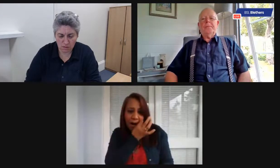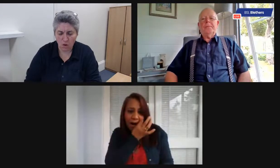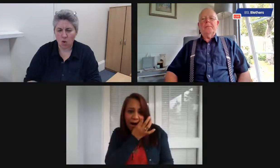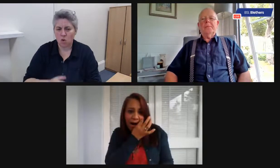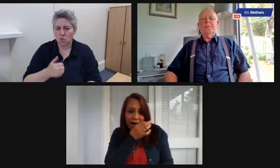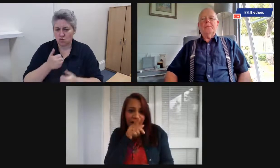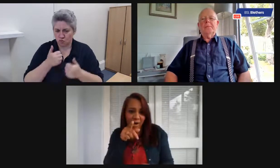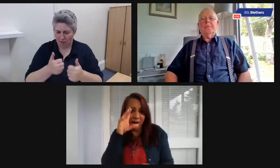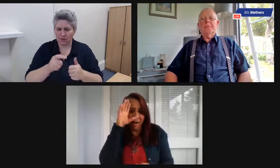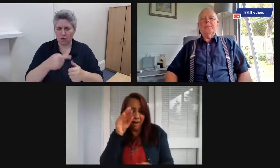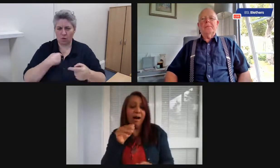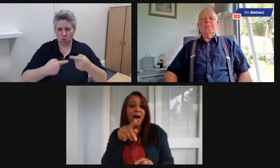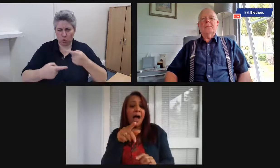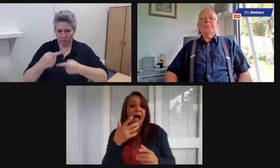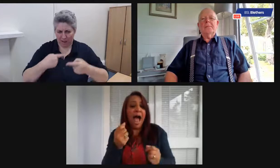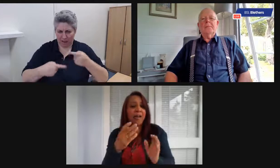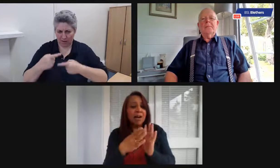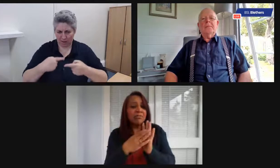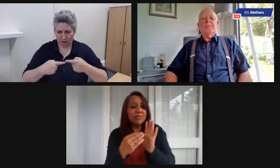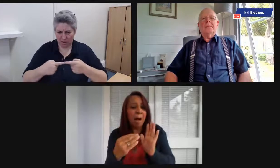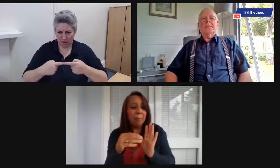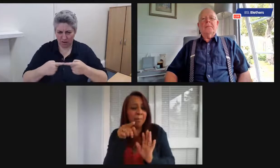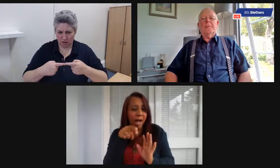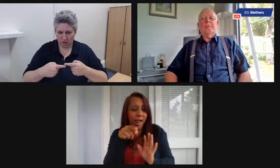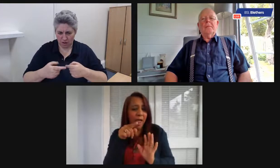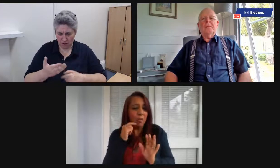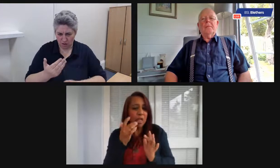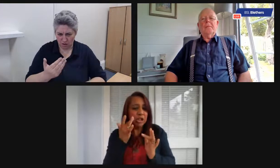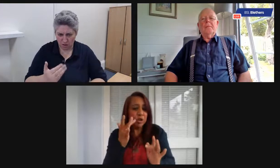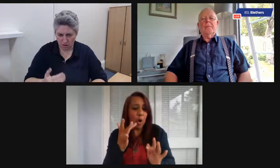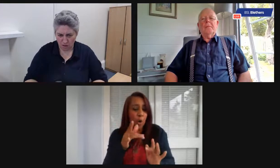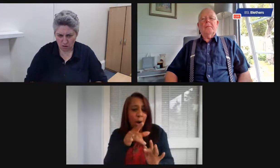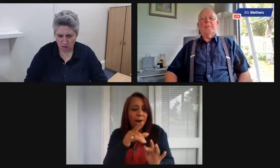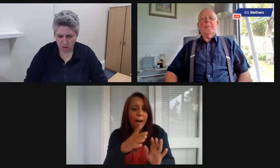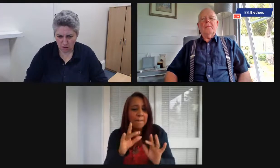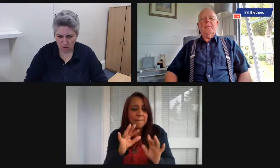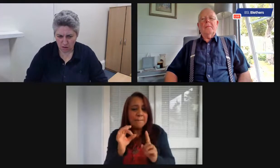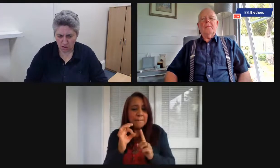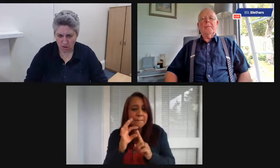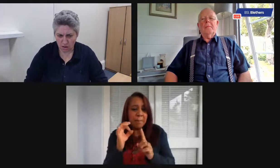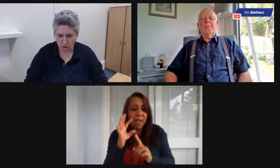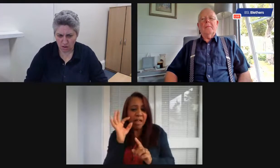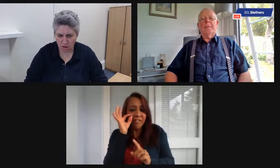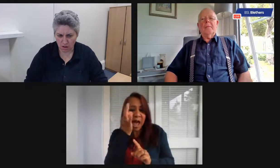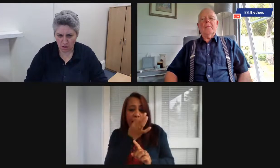on that, and then it will actually give you the name of the ah, flower. all right, okay.